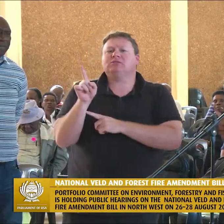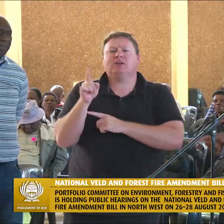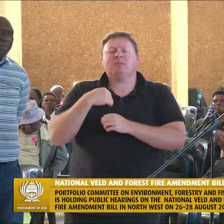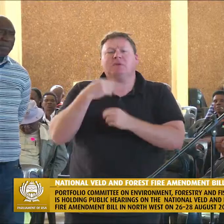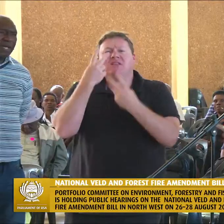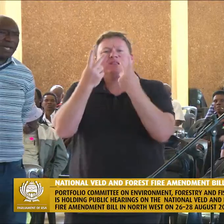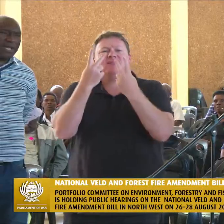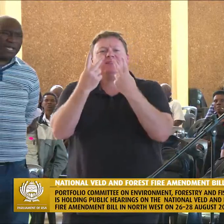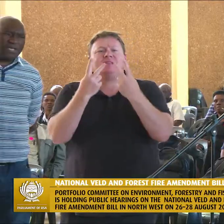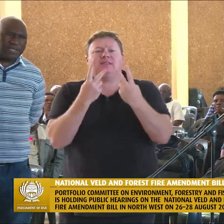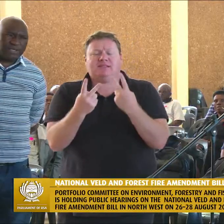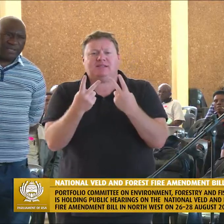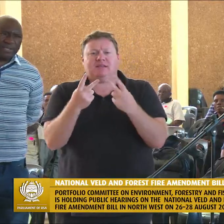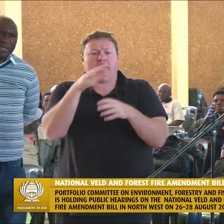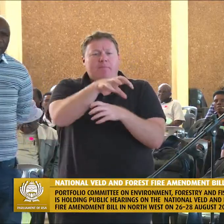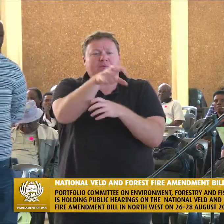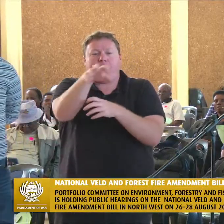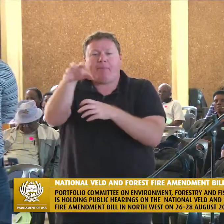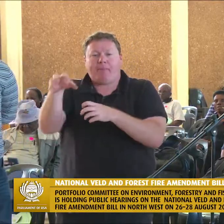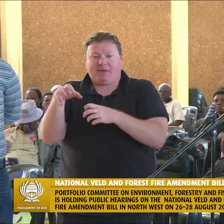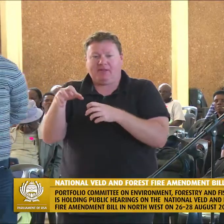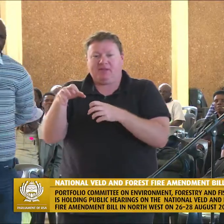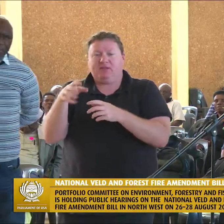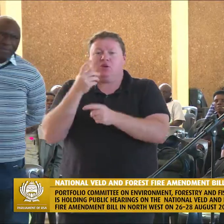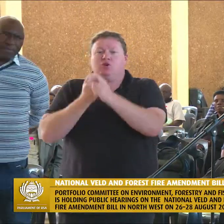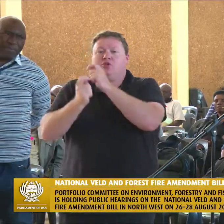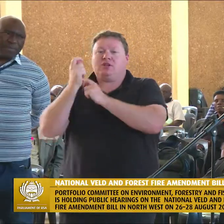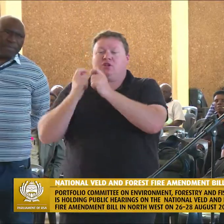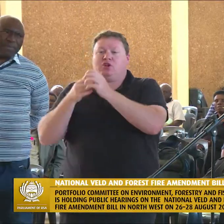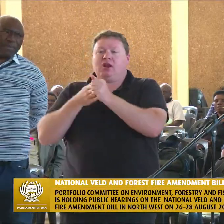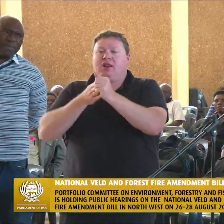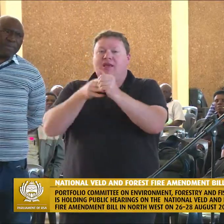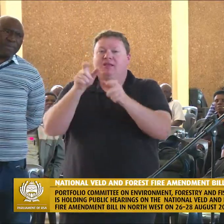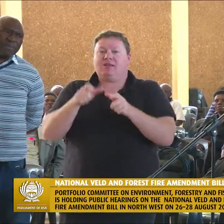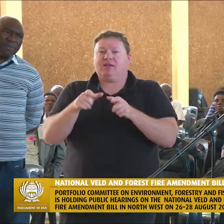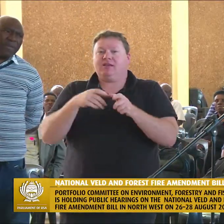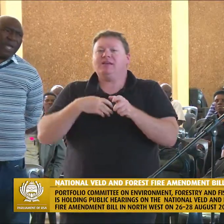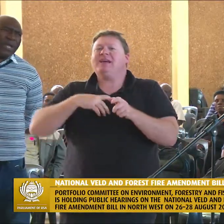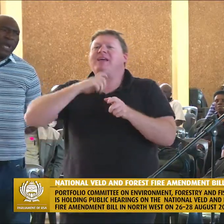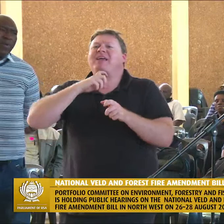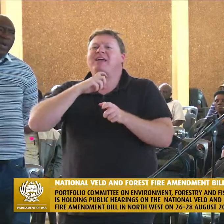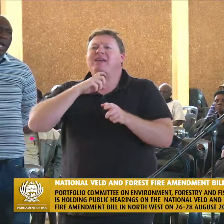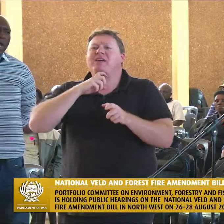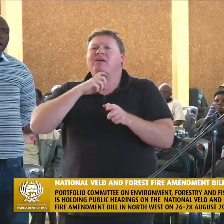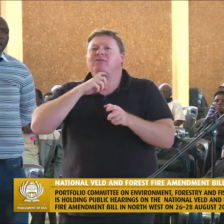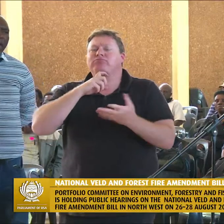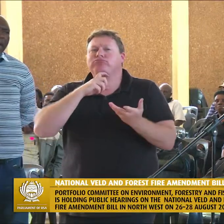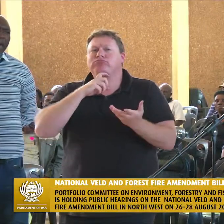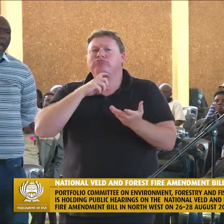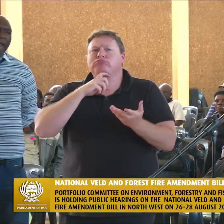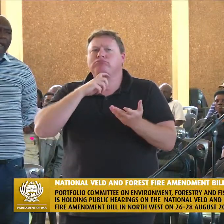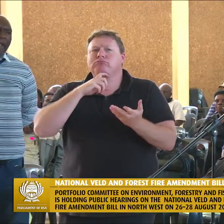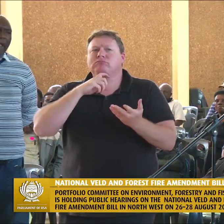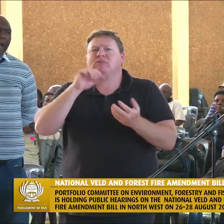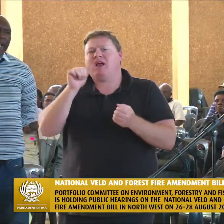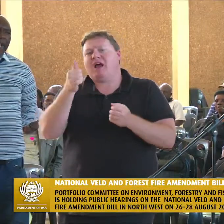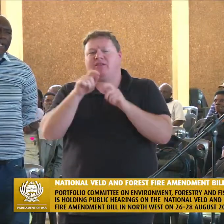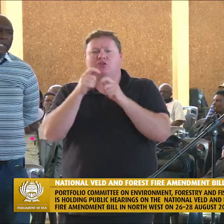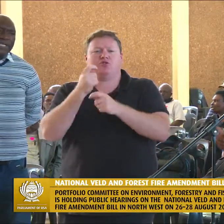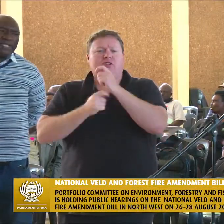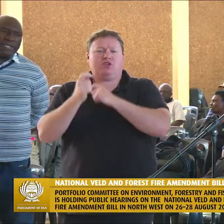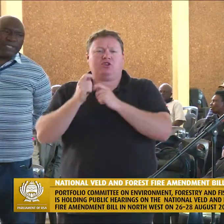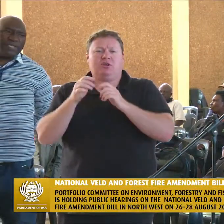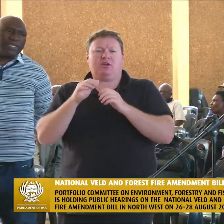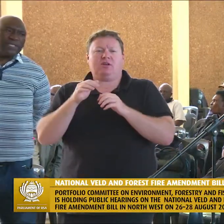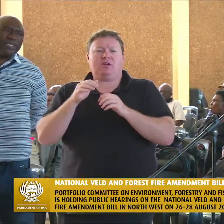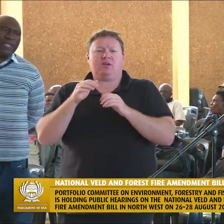when we go into other provinces our traditional leaders are referred to as kings when we refer to other traditional leaders